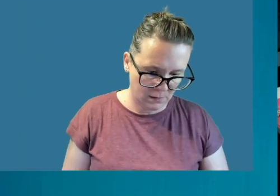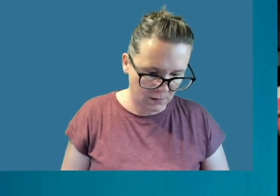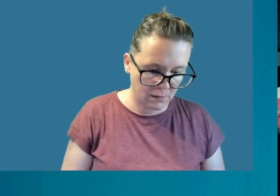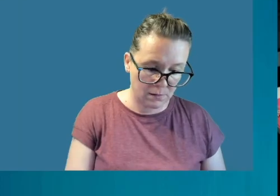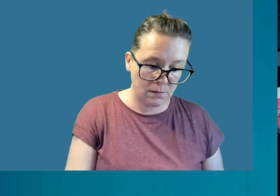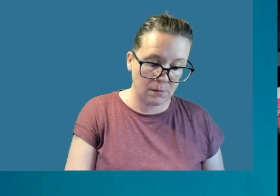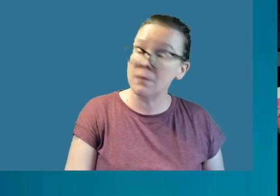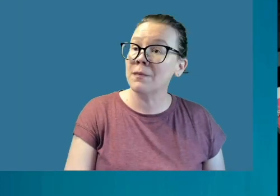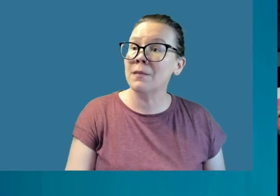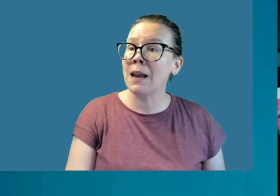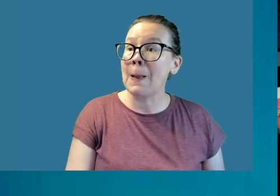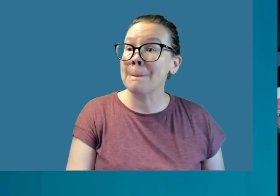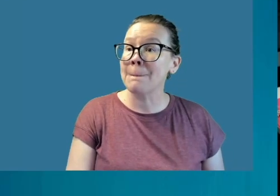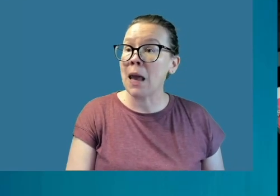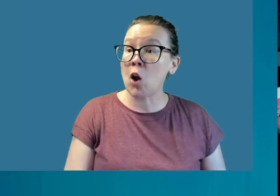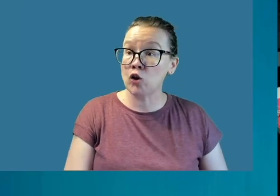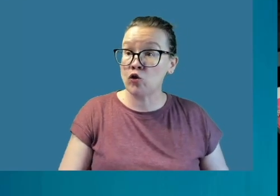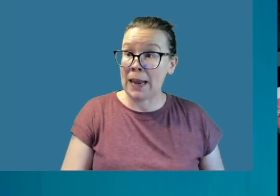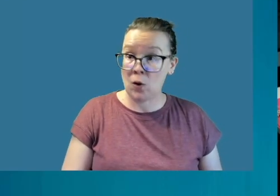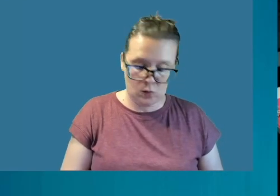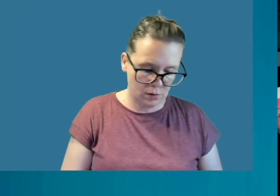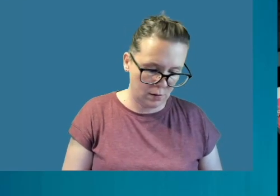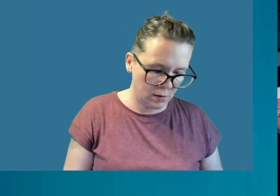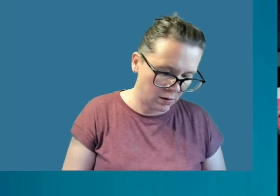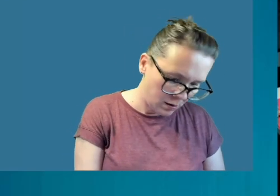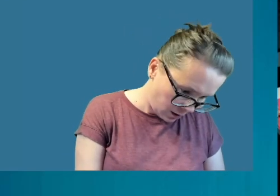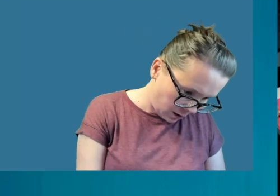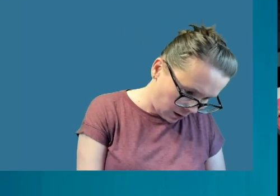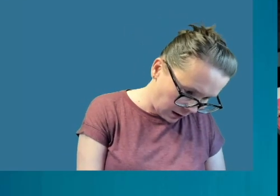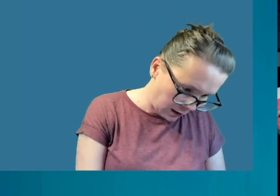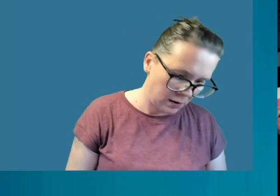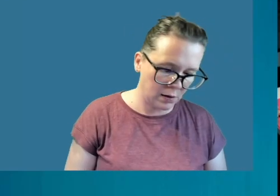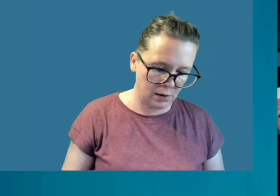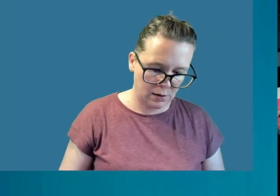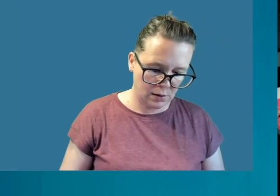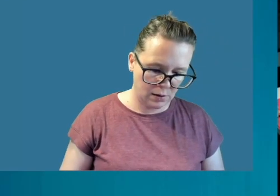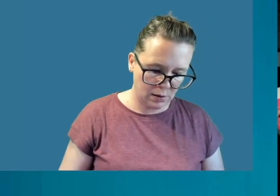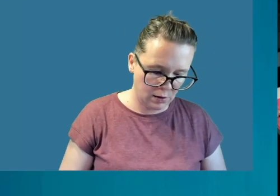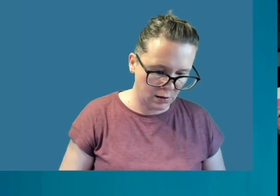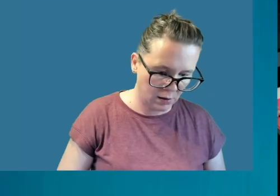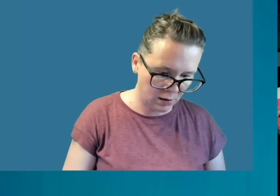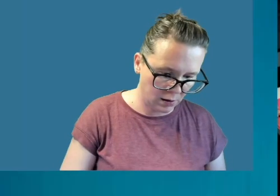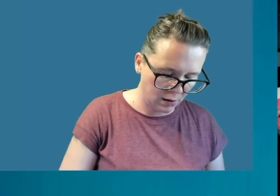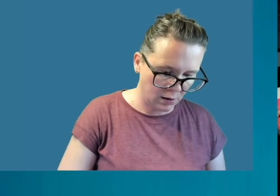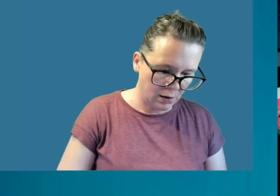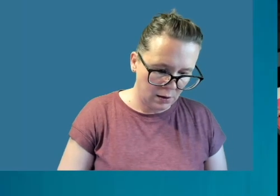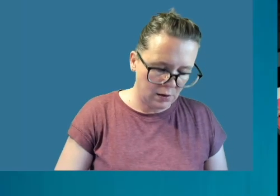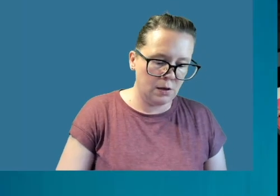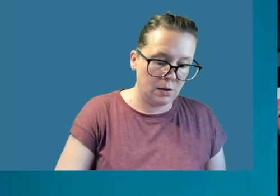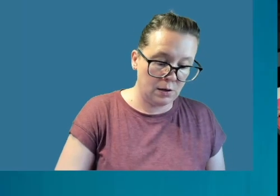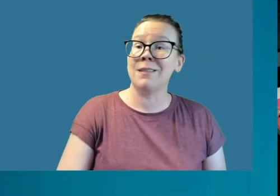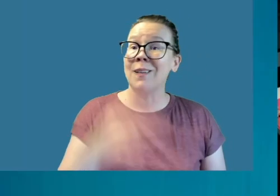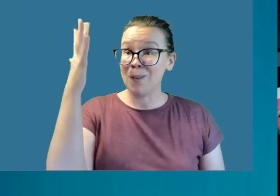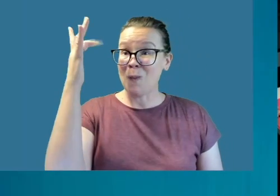of glue inside of that triangle that you traced, and then press the fabric back so that it